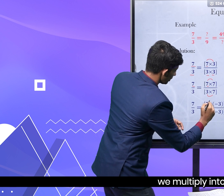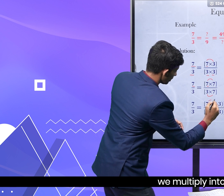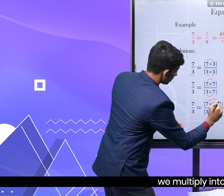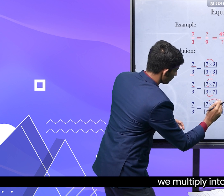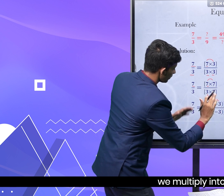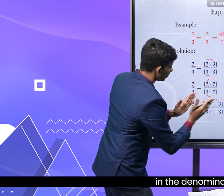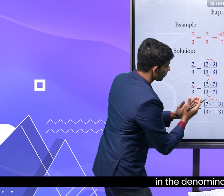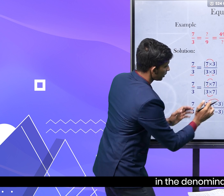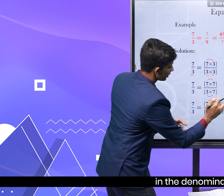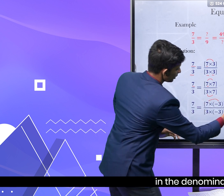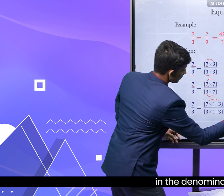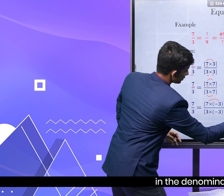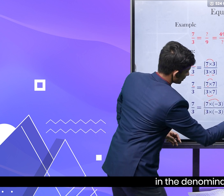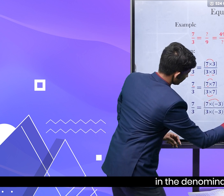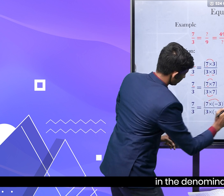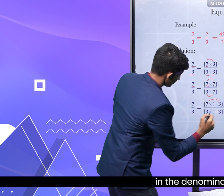3 in the denominator.